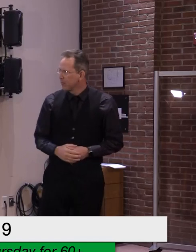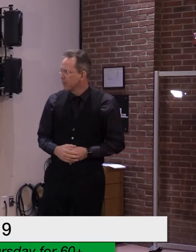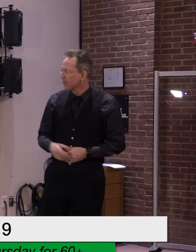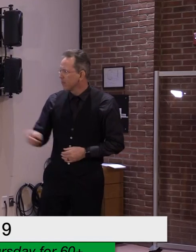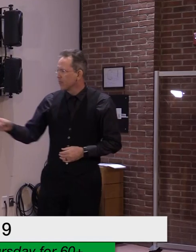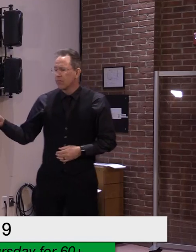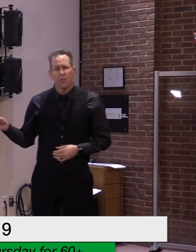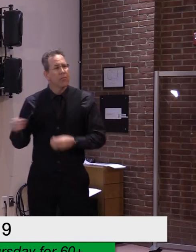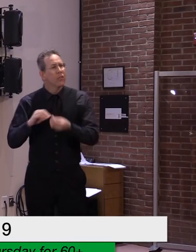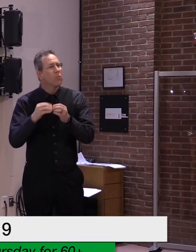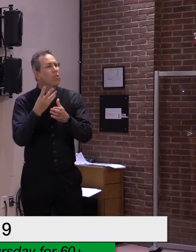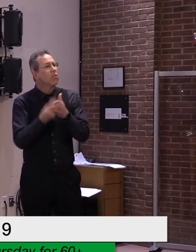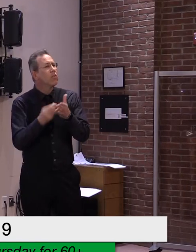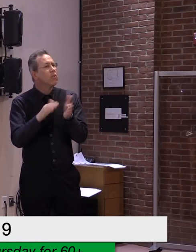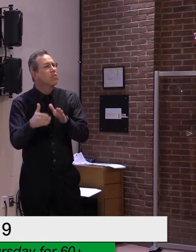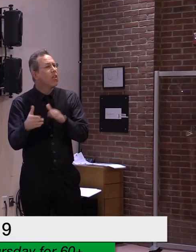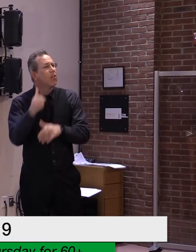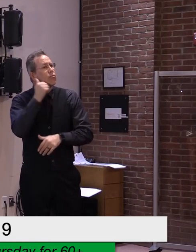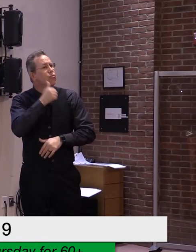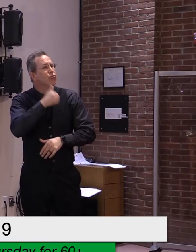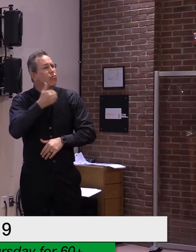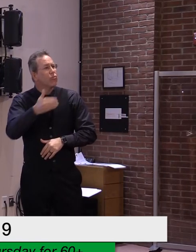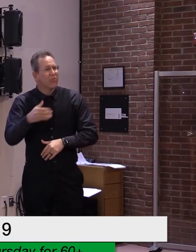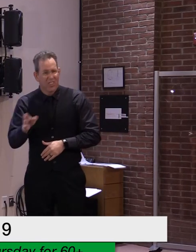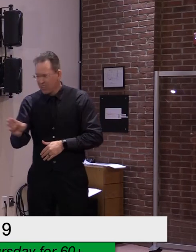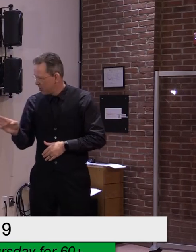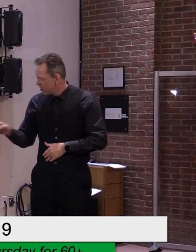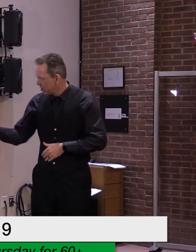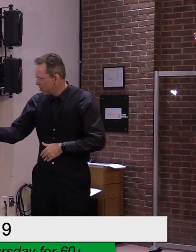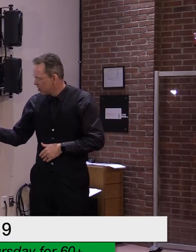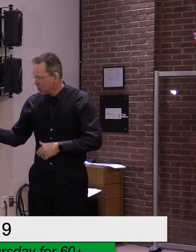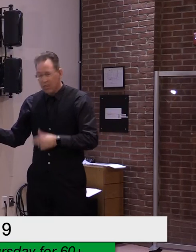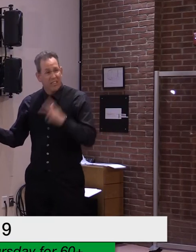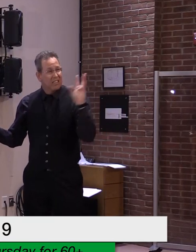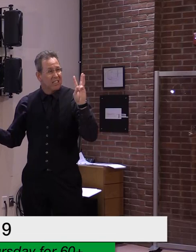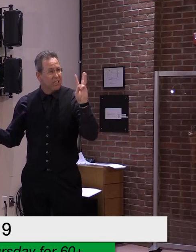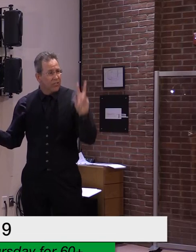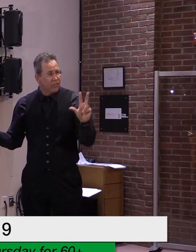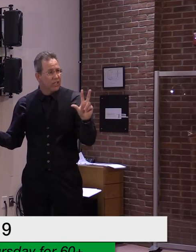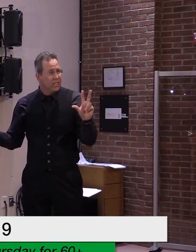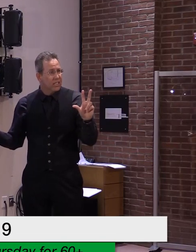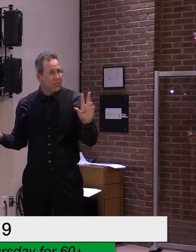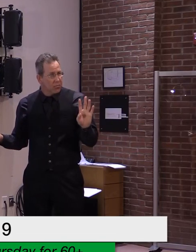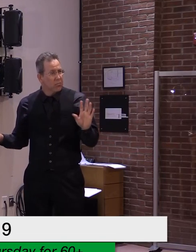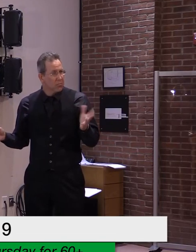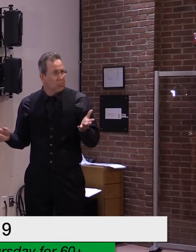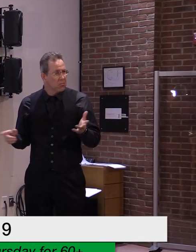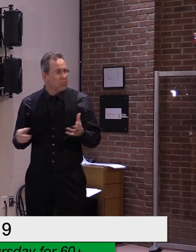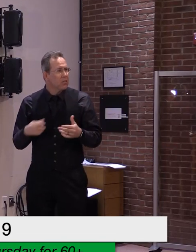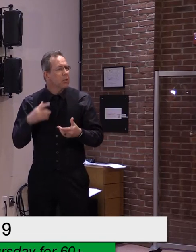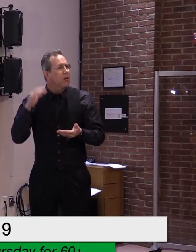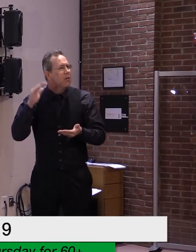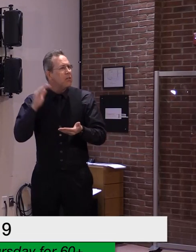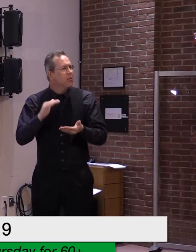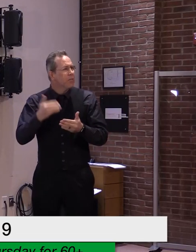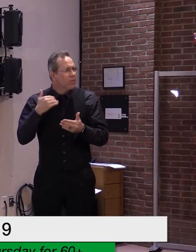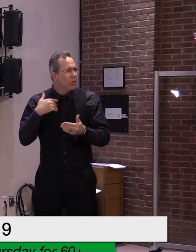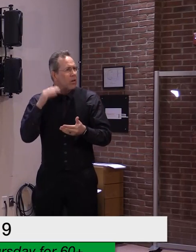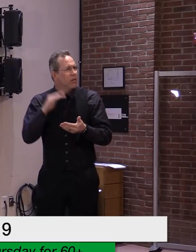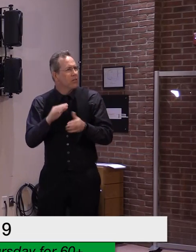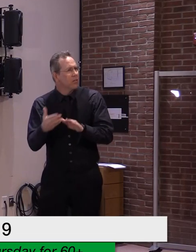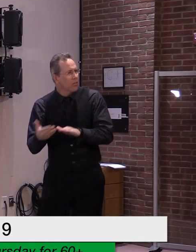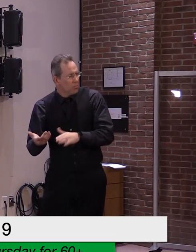or completed vaccination, which is leading to fewer cases and fewer hospitalizations among that age group, we are also thankfully